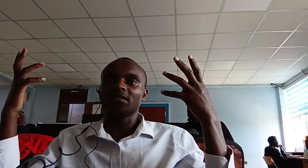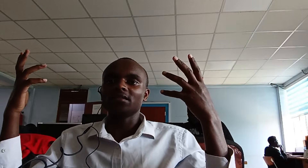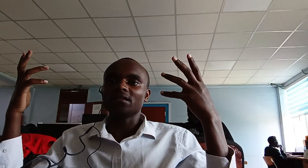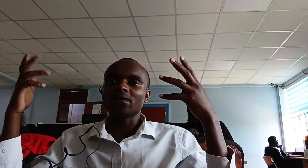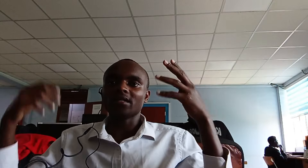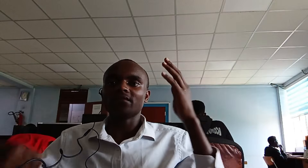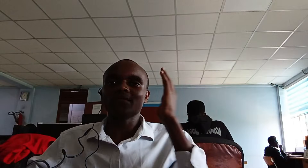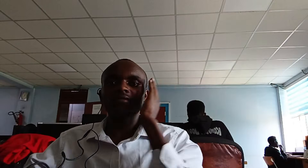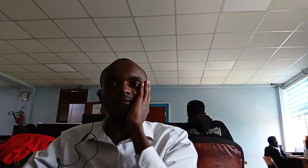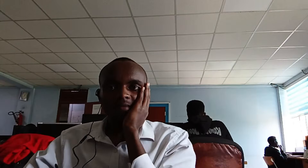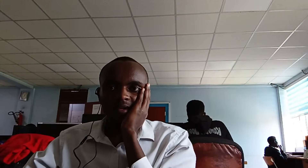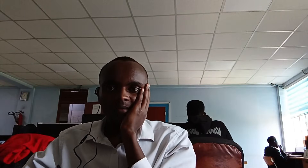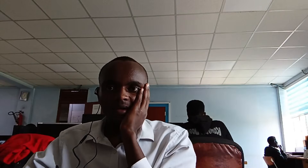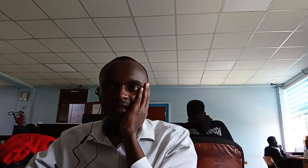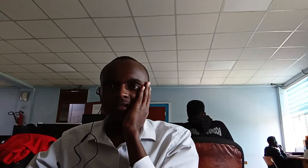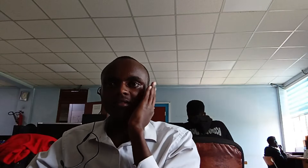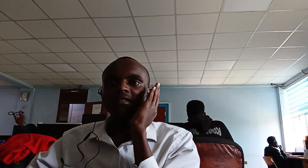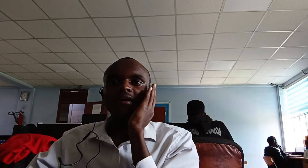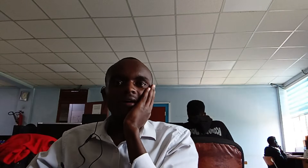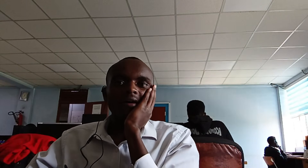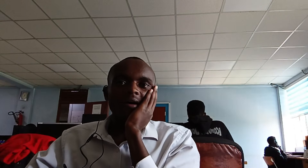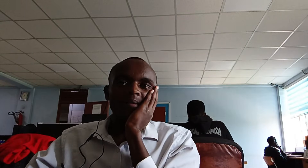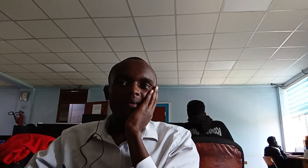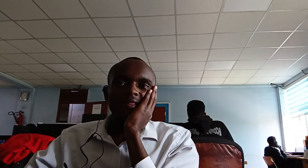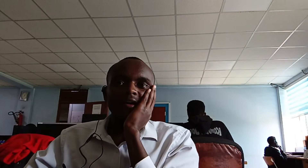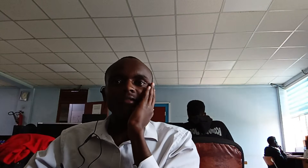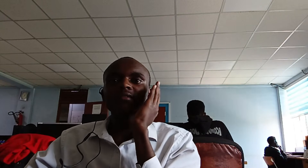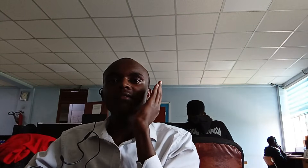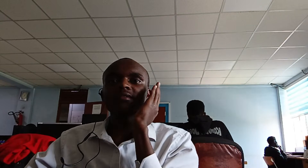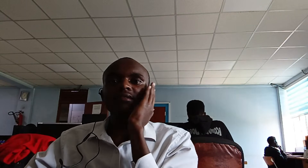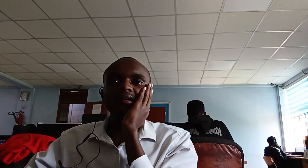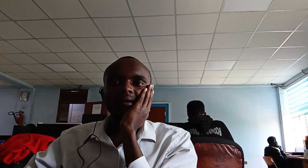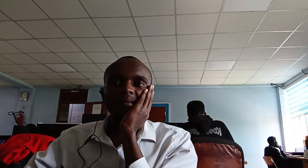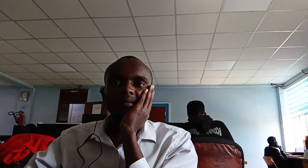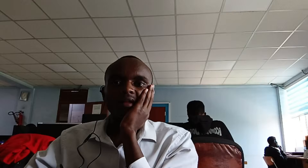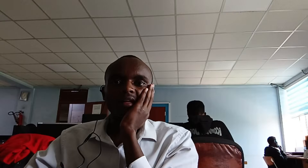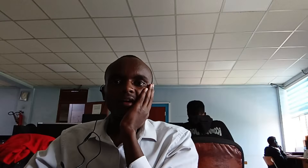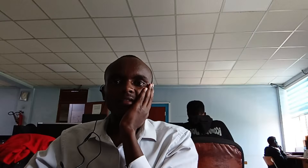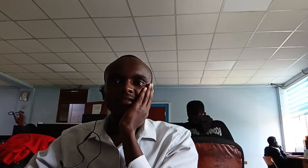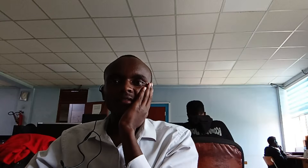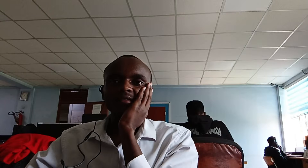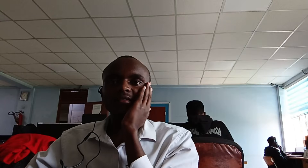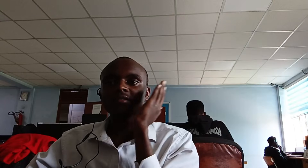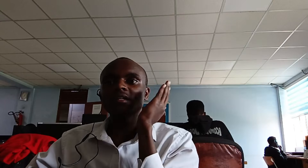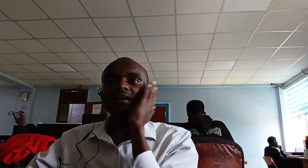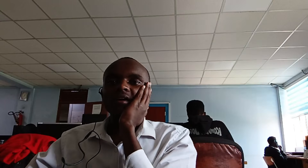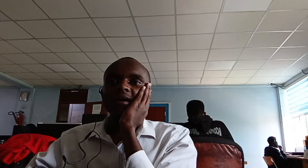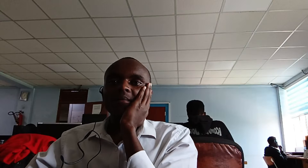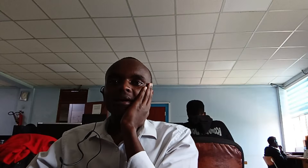they were given. Mother. Mother. Mother. Mother.